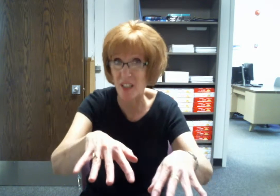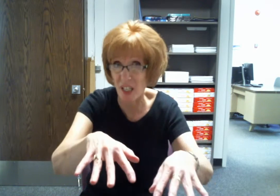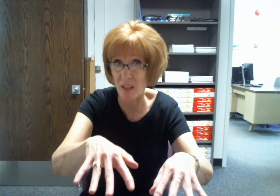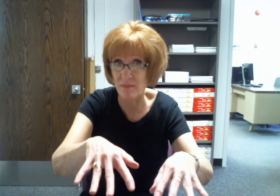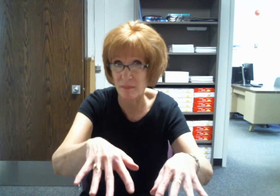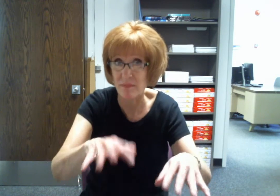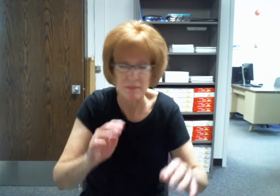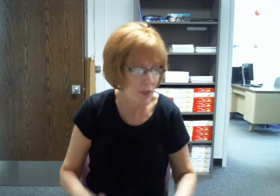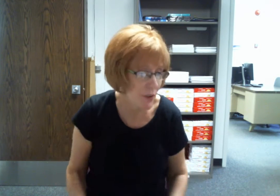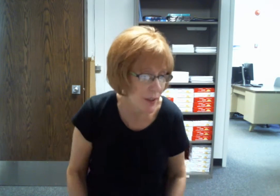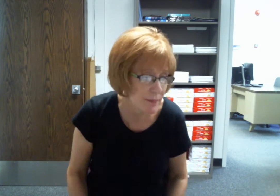that. Okay?